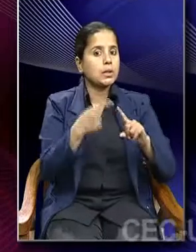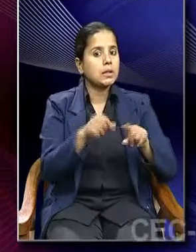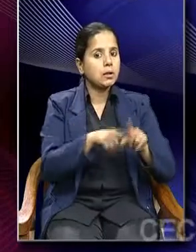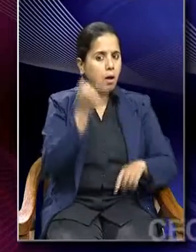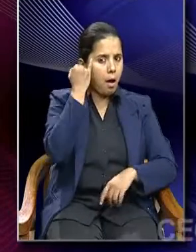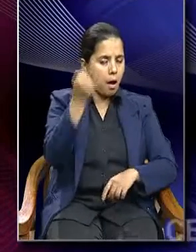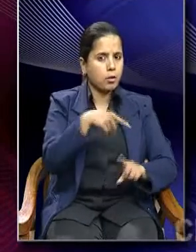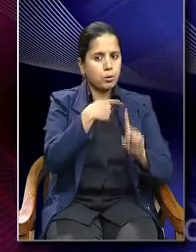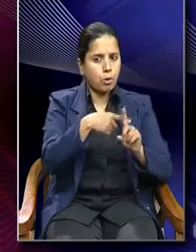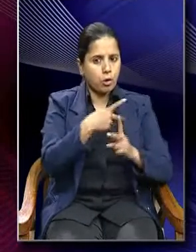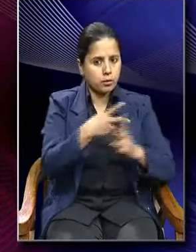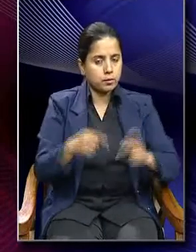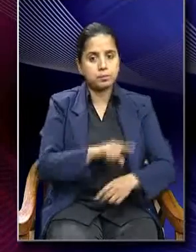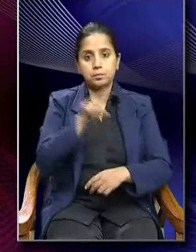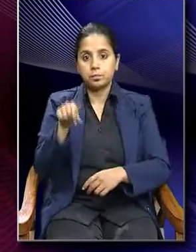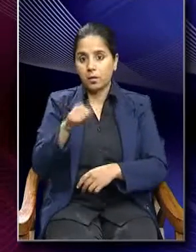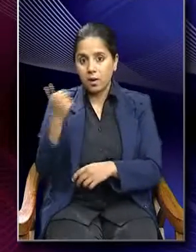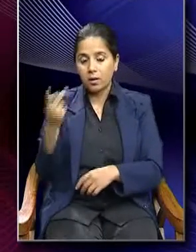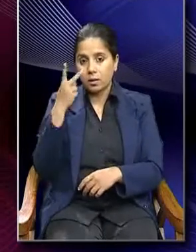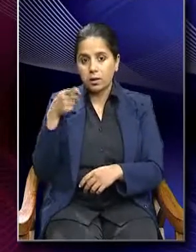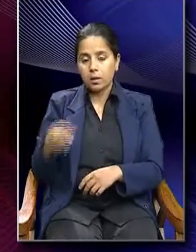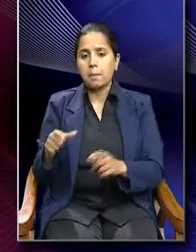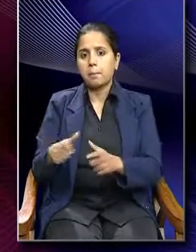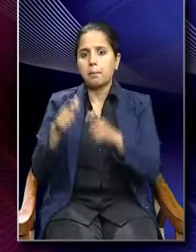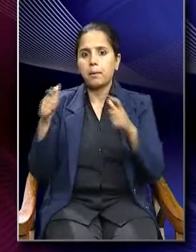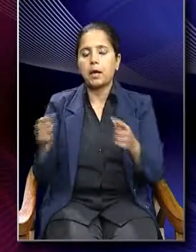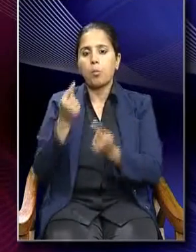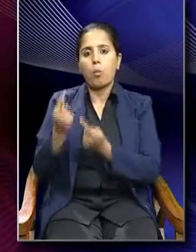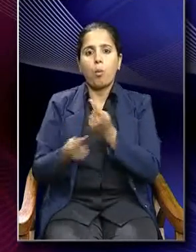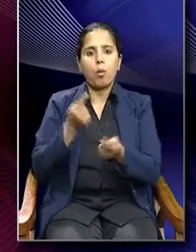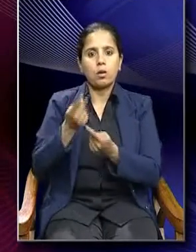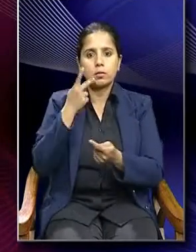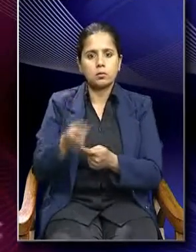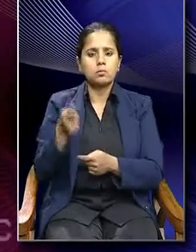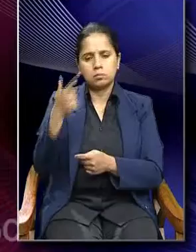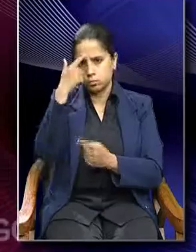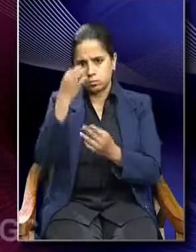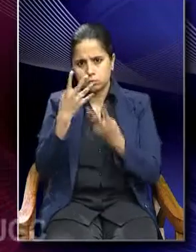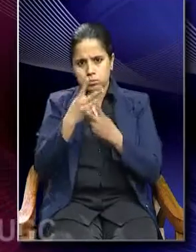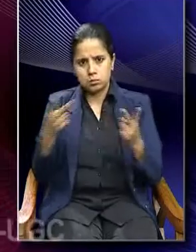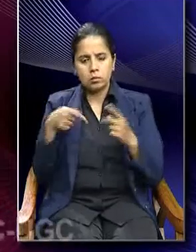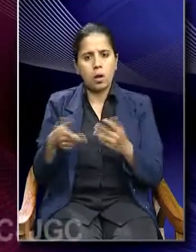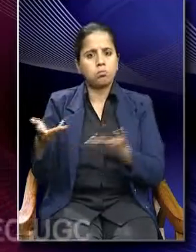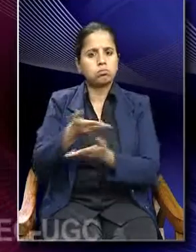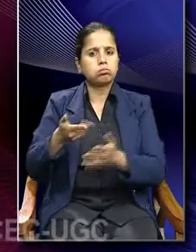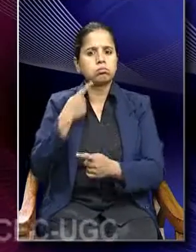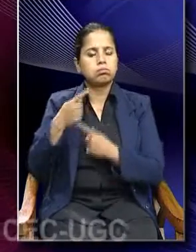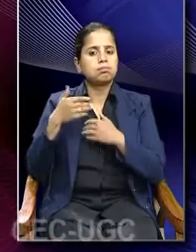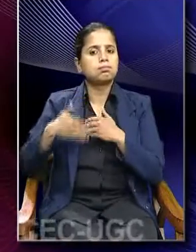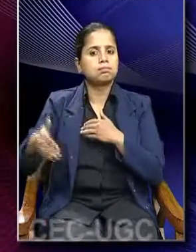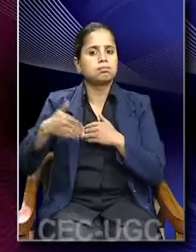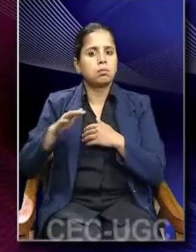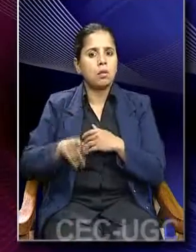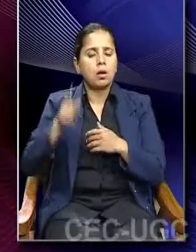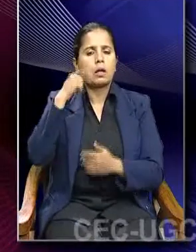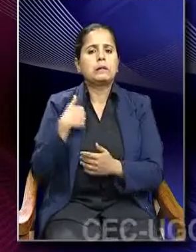and positivist. And the other was the larger political intellectual discourse that was going on. So Parsons